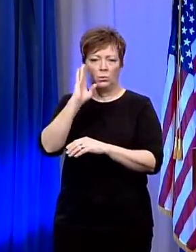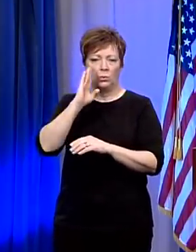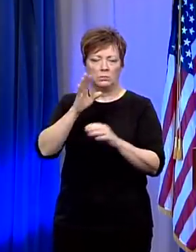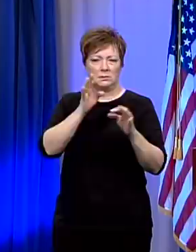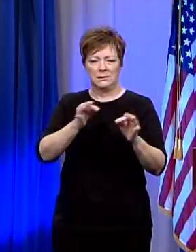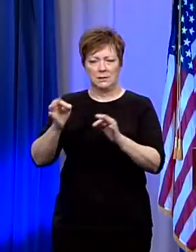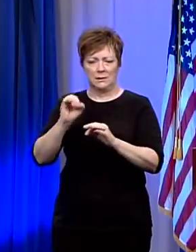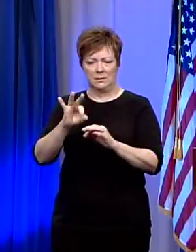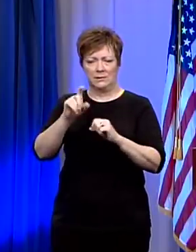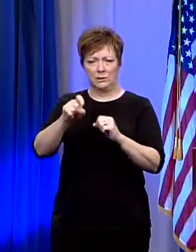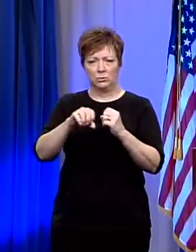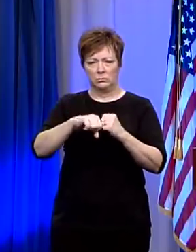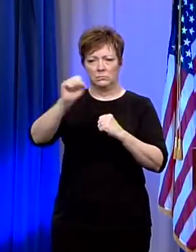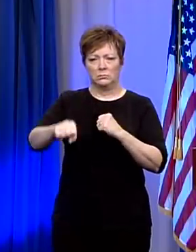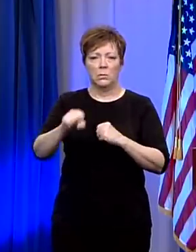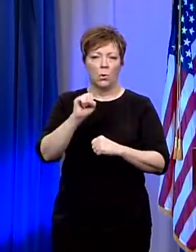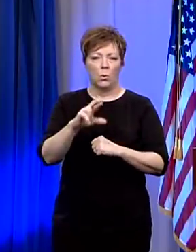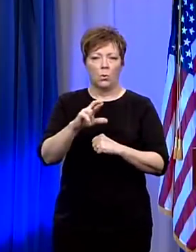could